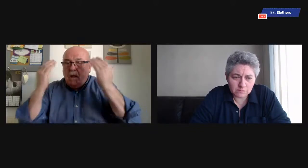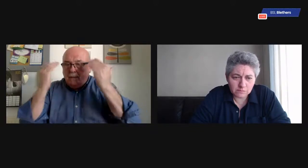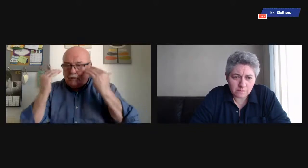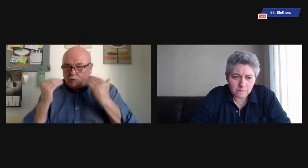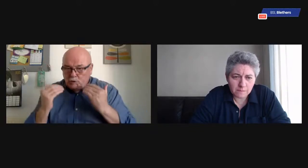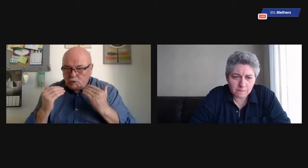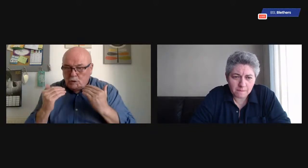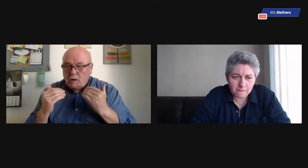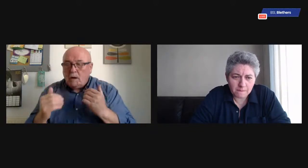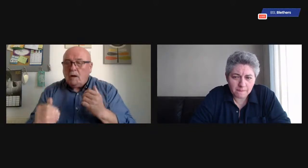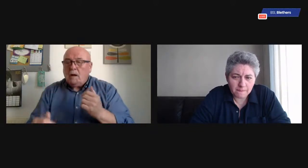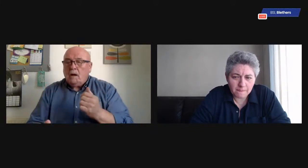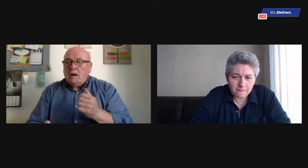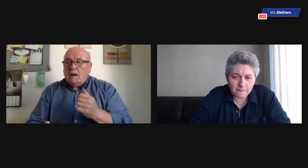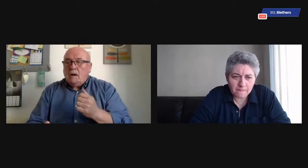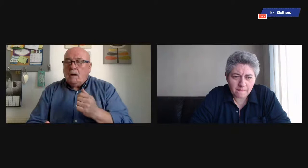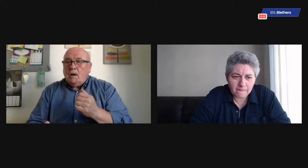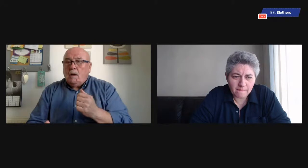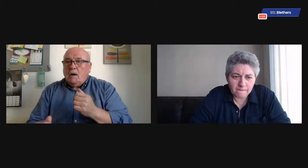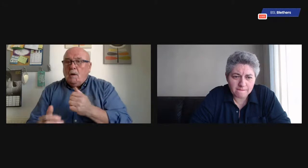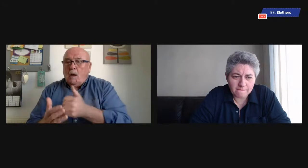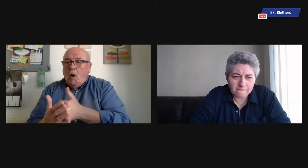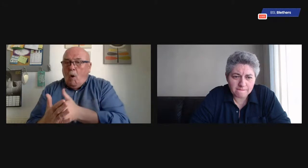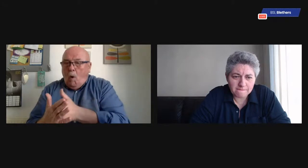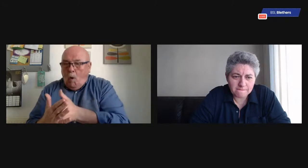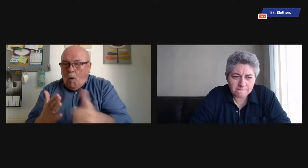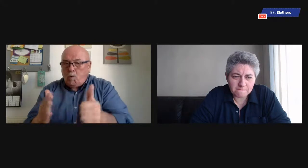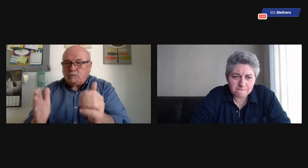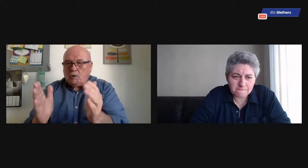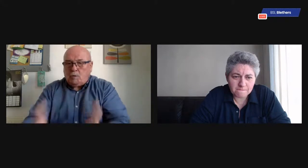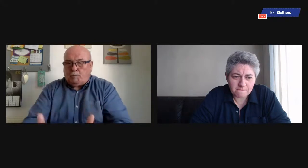Family court. The judge then